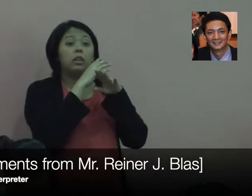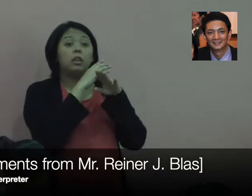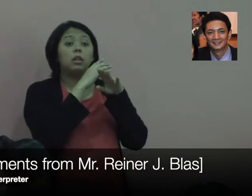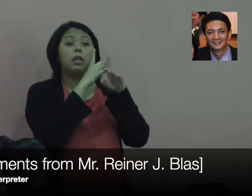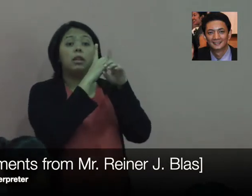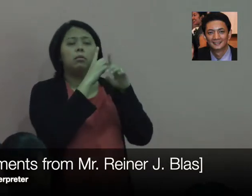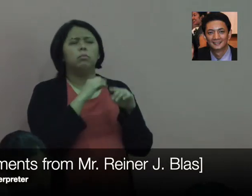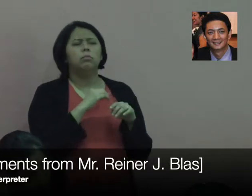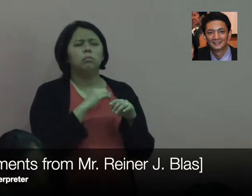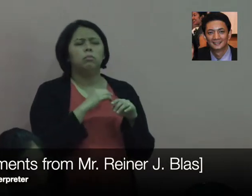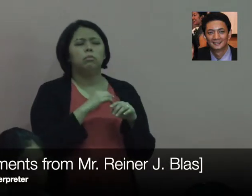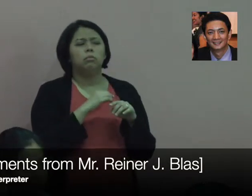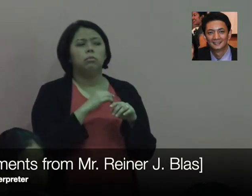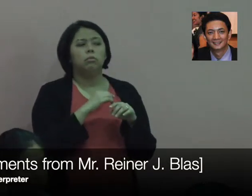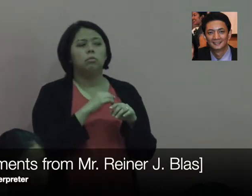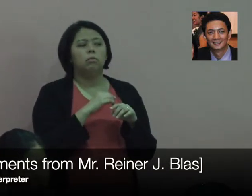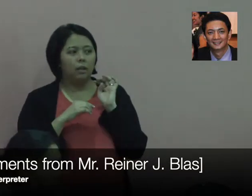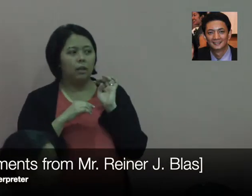defense or